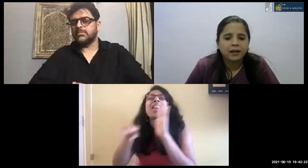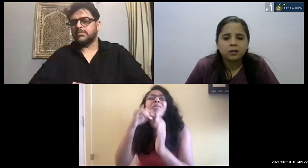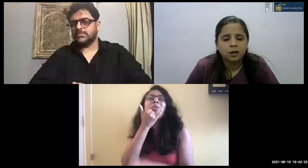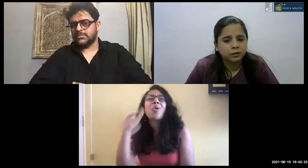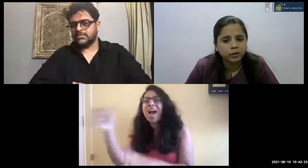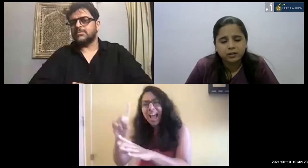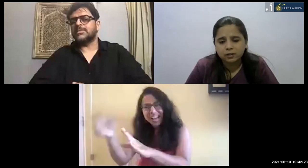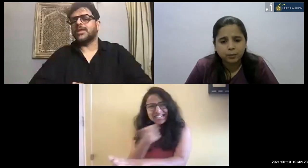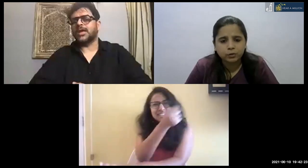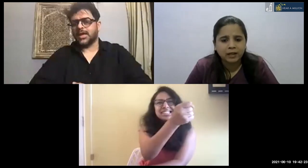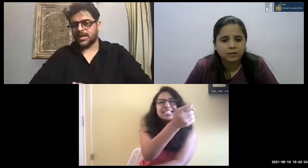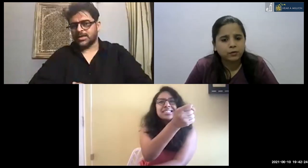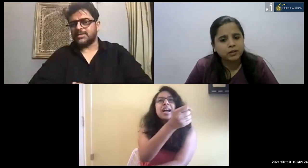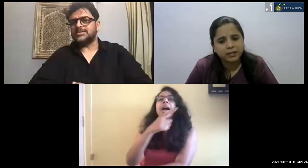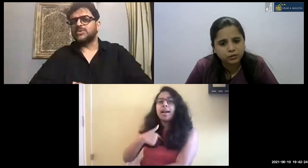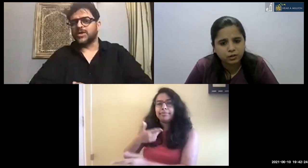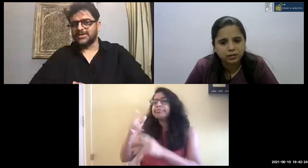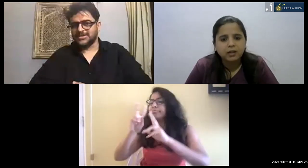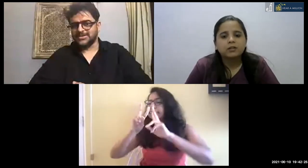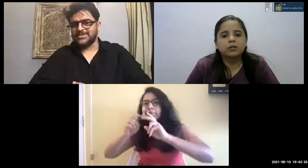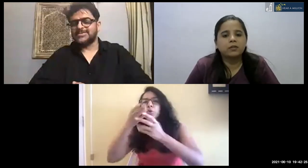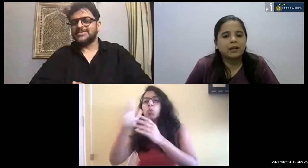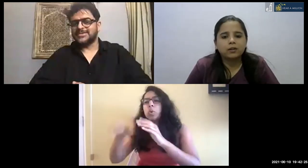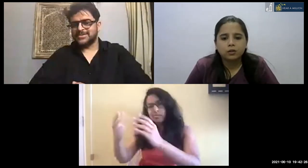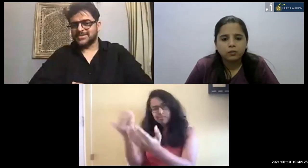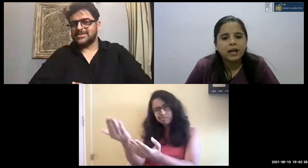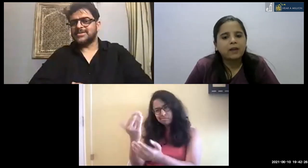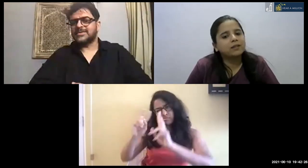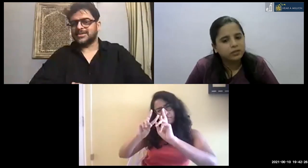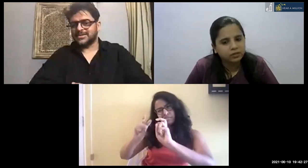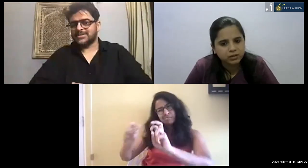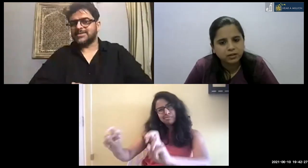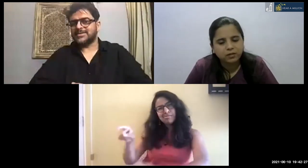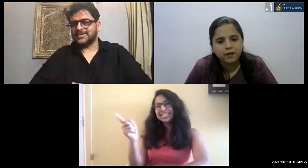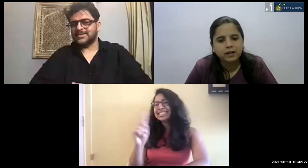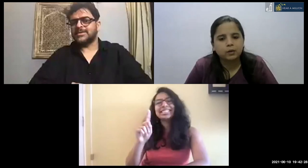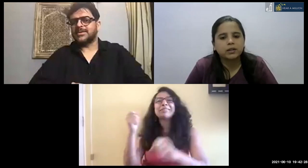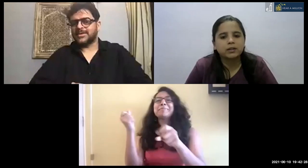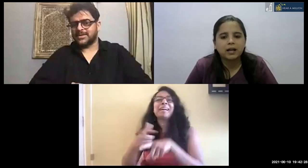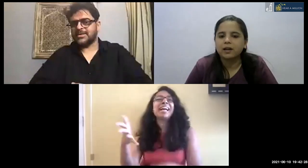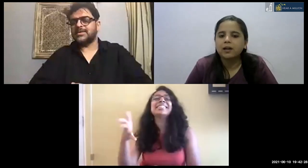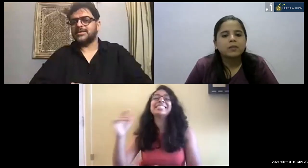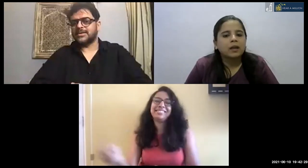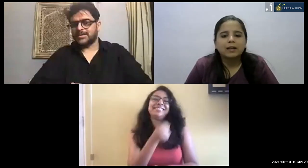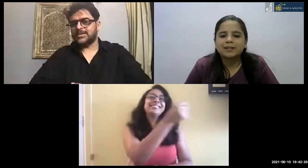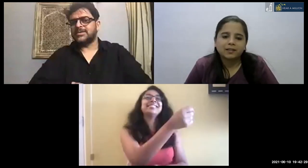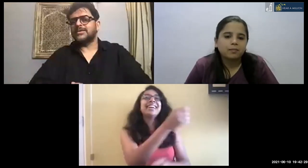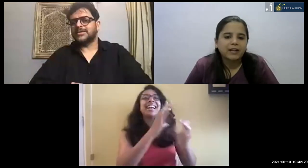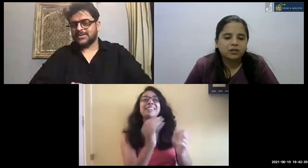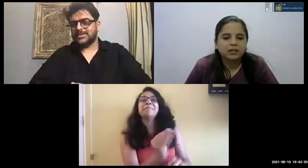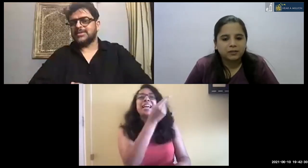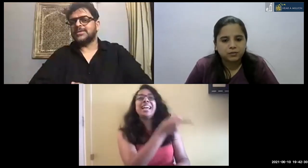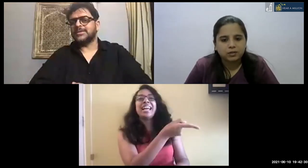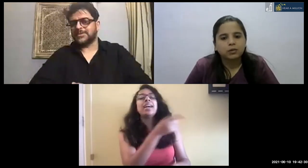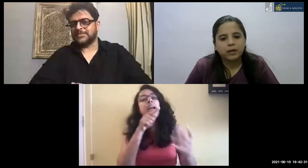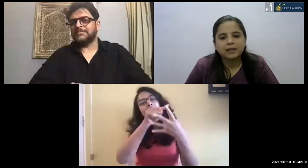difficult and not up to the level for the deaf children. So they feel like, no, we have done research and we find out that, yeah, it doesn't